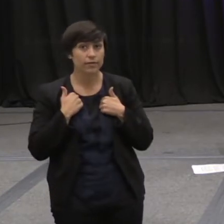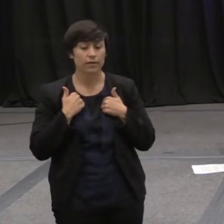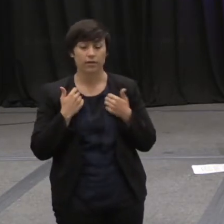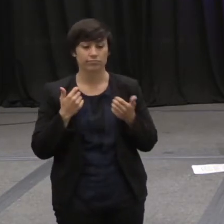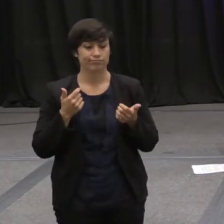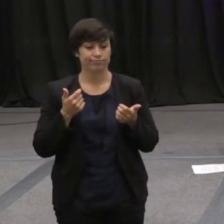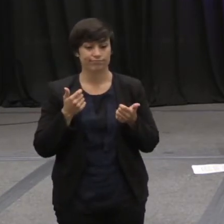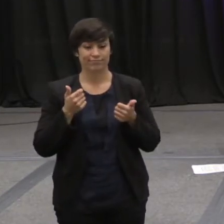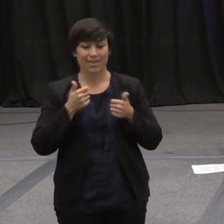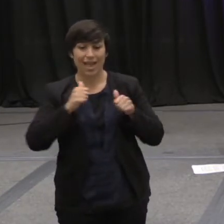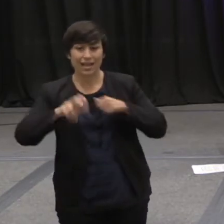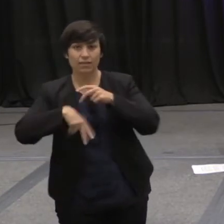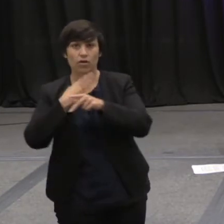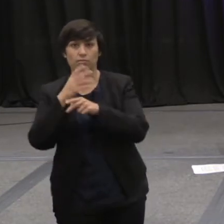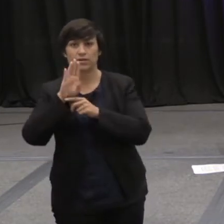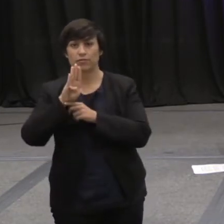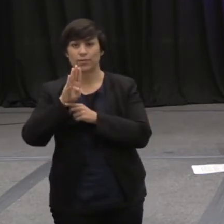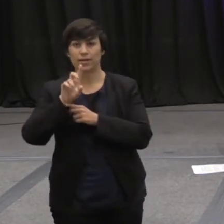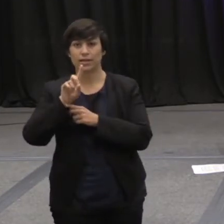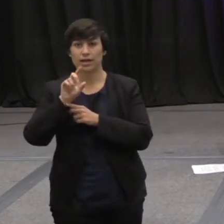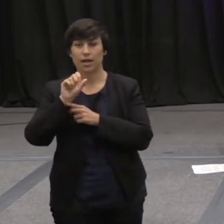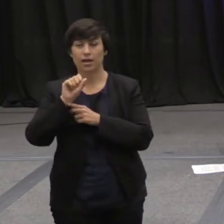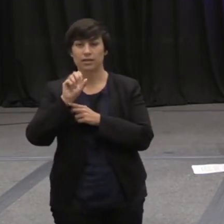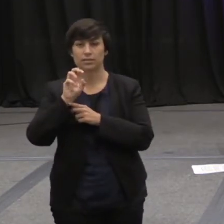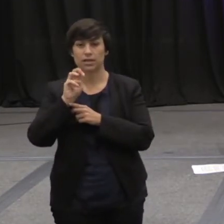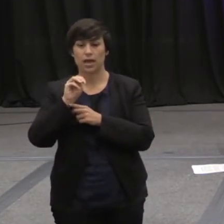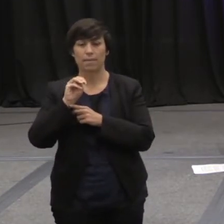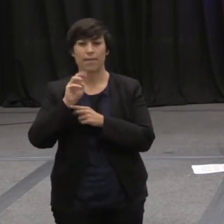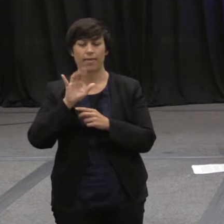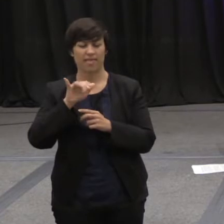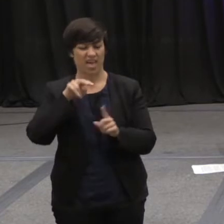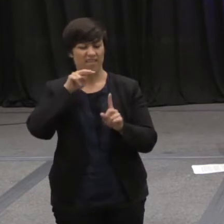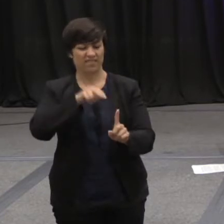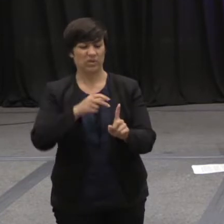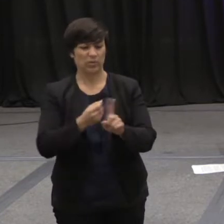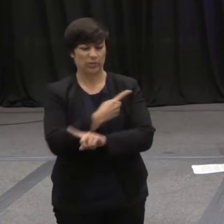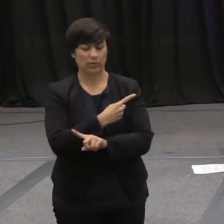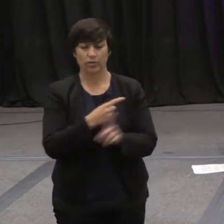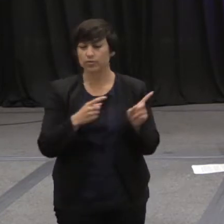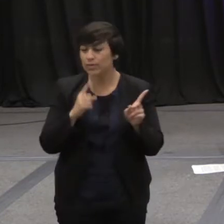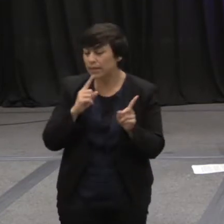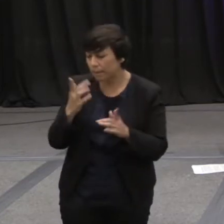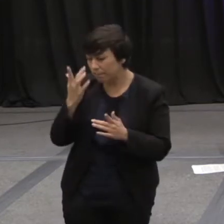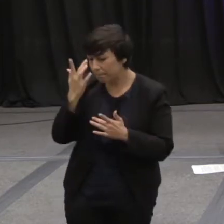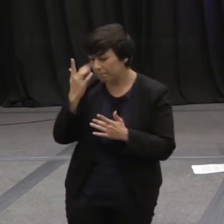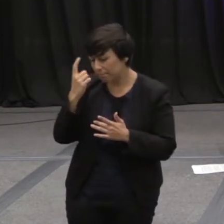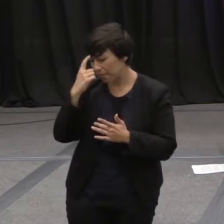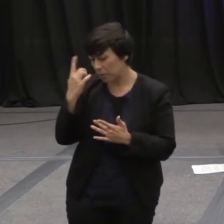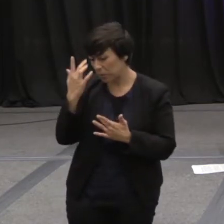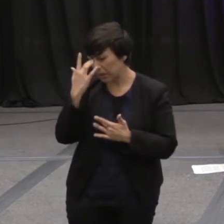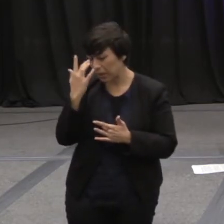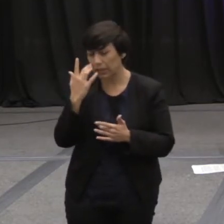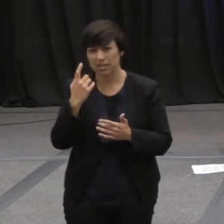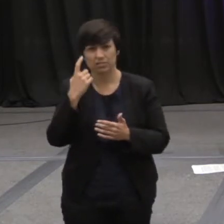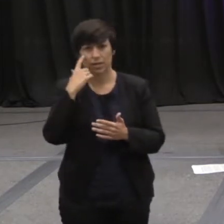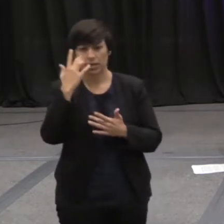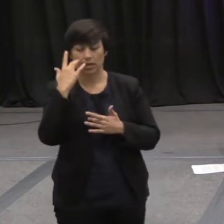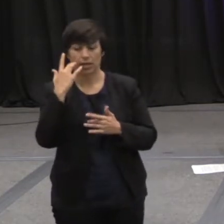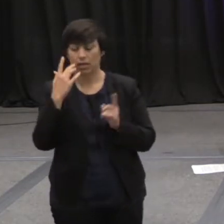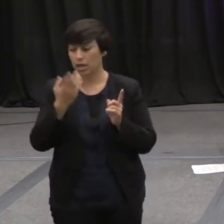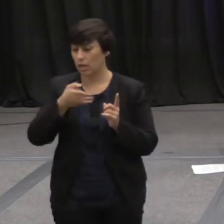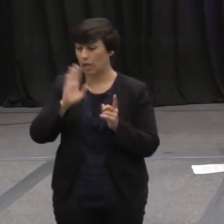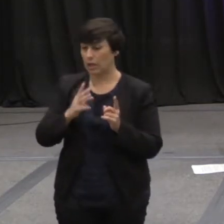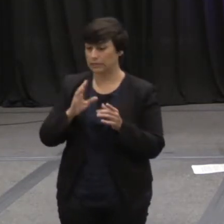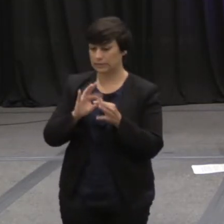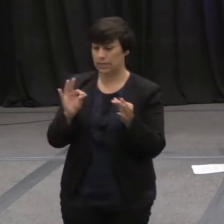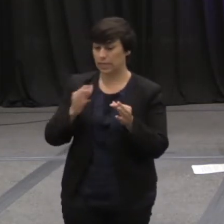any forms of BDSM was seen as deviant. Mentally ill. Was treatable and so you, being mentally so ill. So God said it's bad,